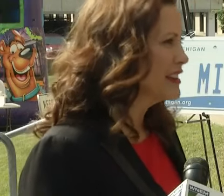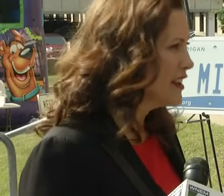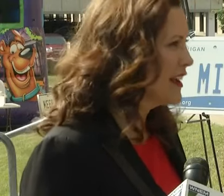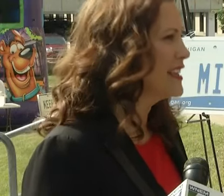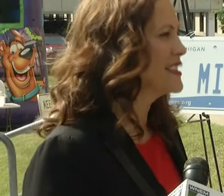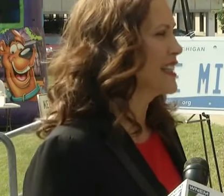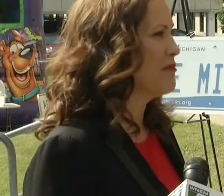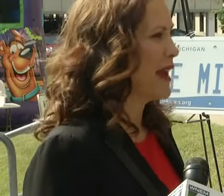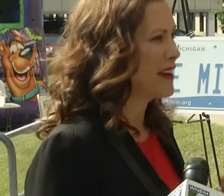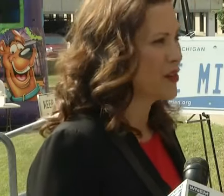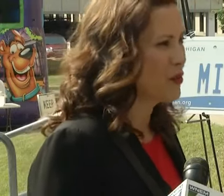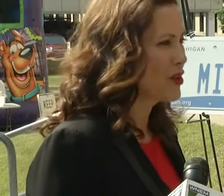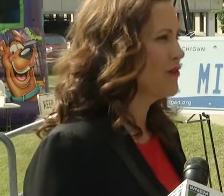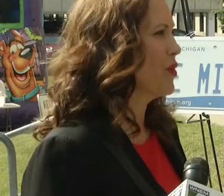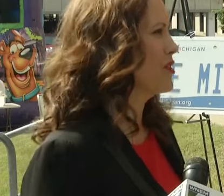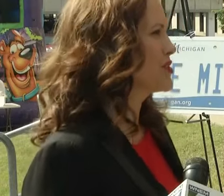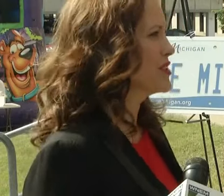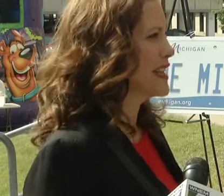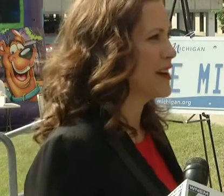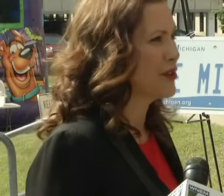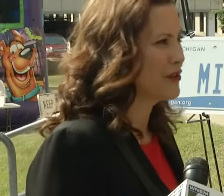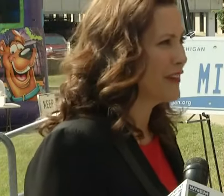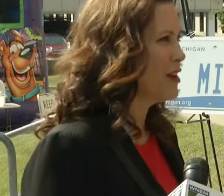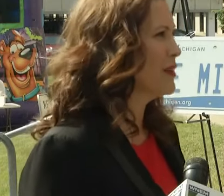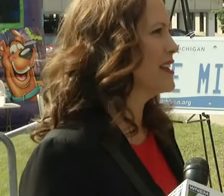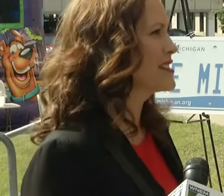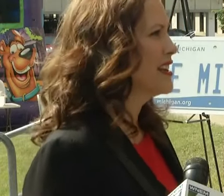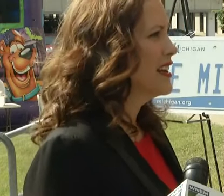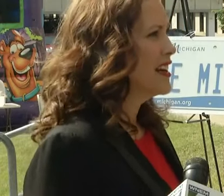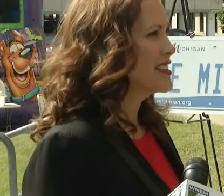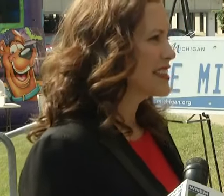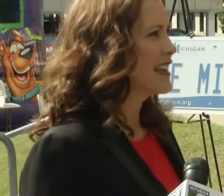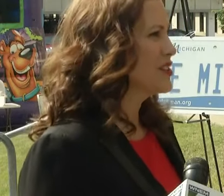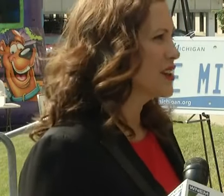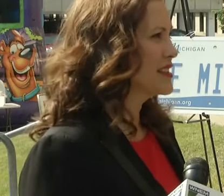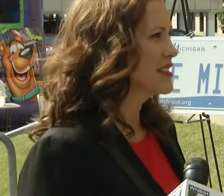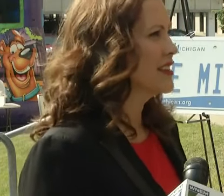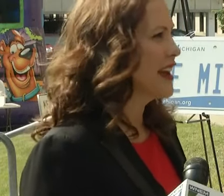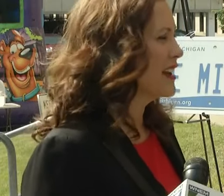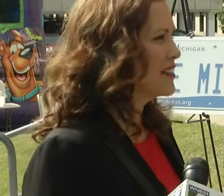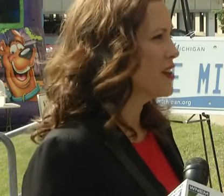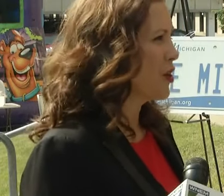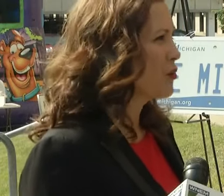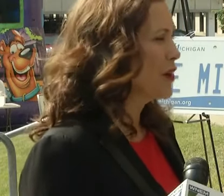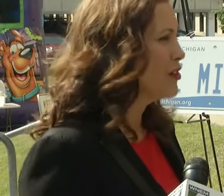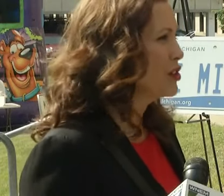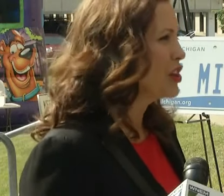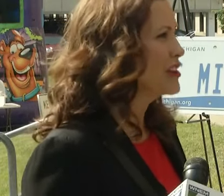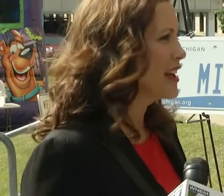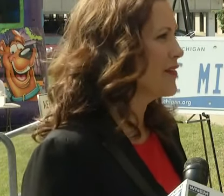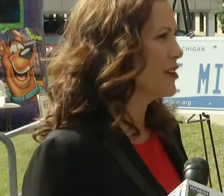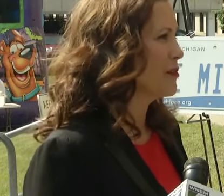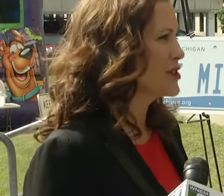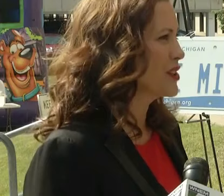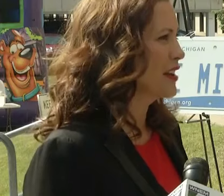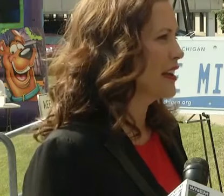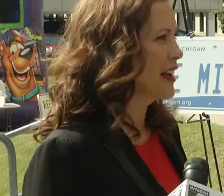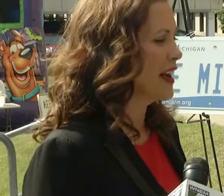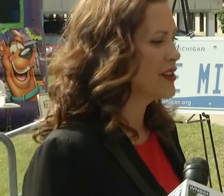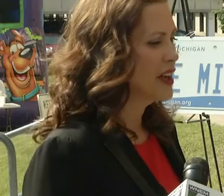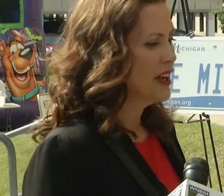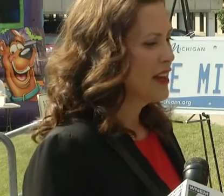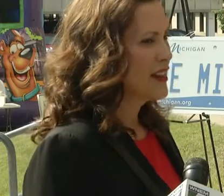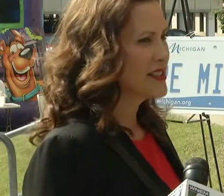make a good living, to get back in the workforce, to take care of their families, a second chance at, you know, a real good life here in